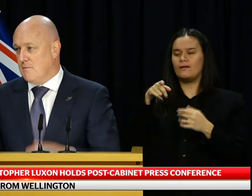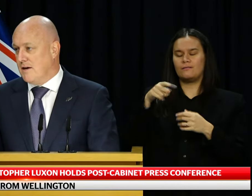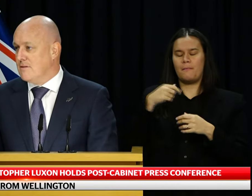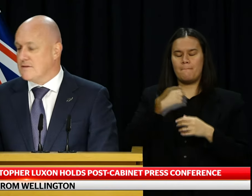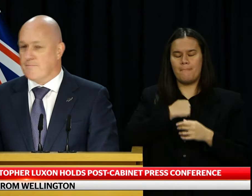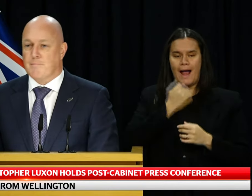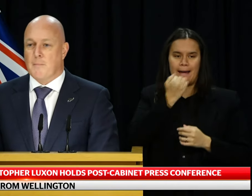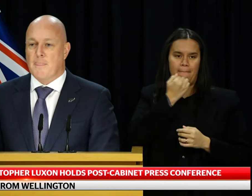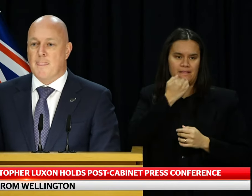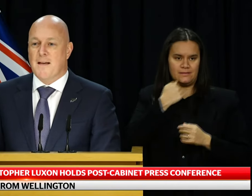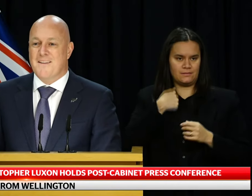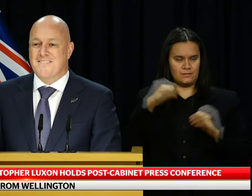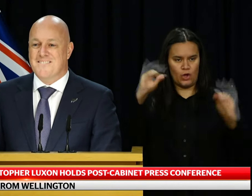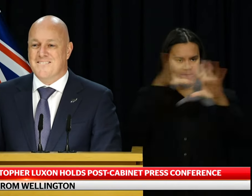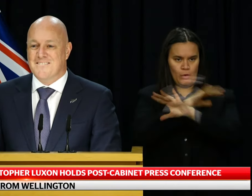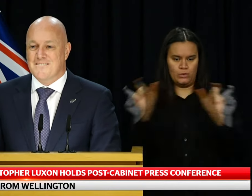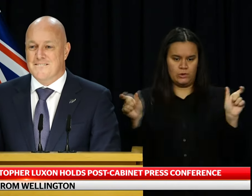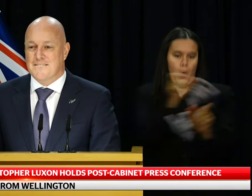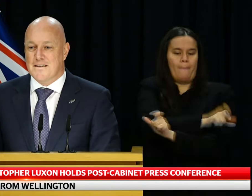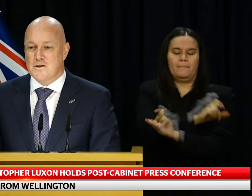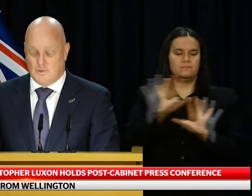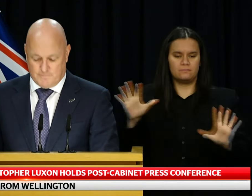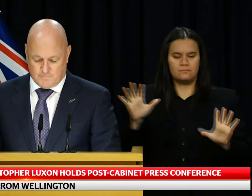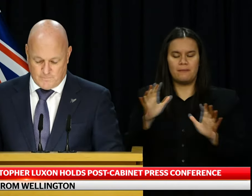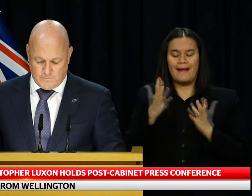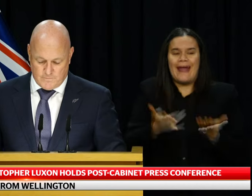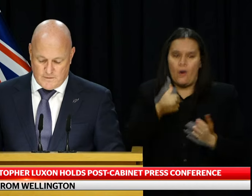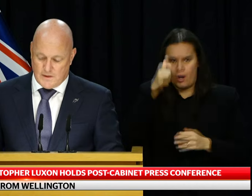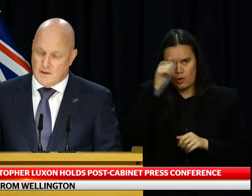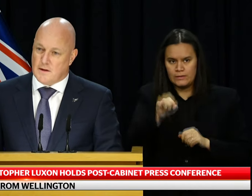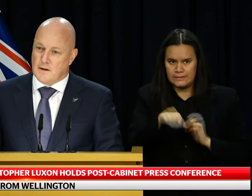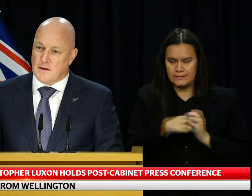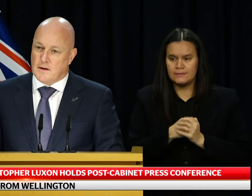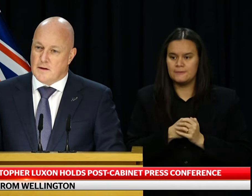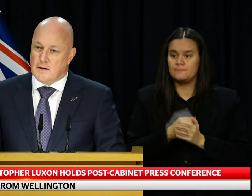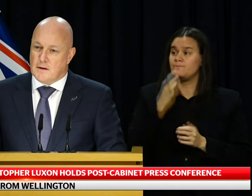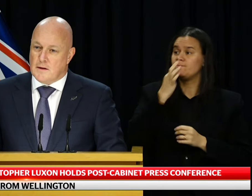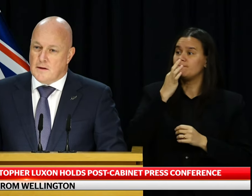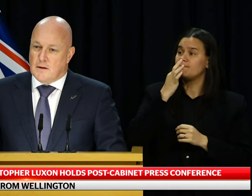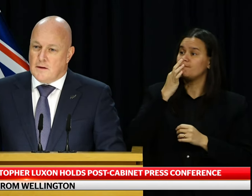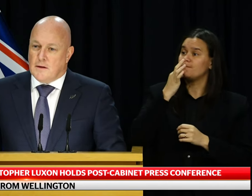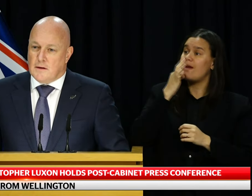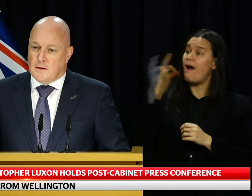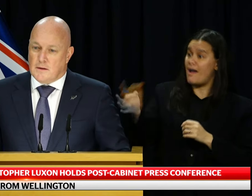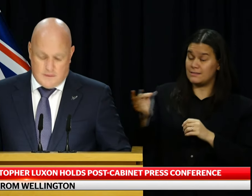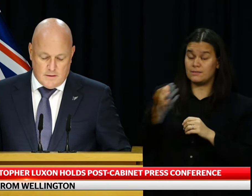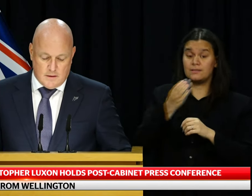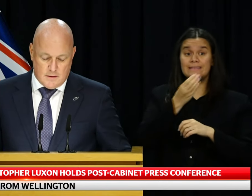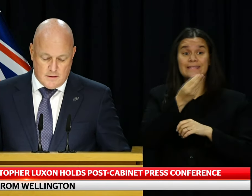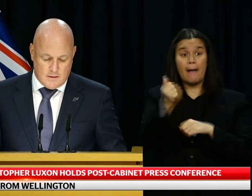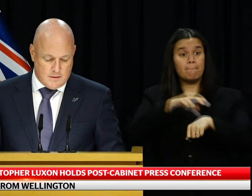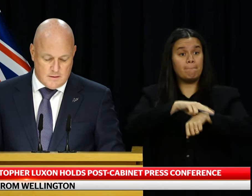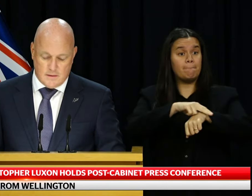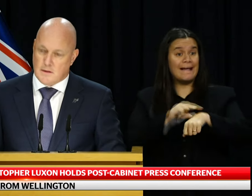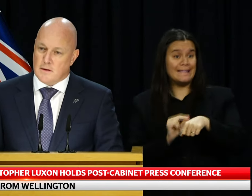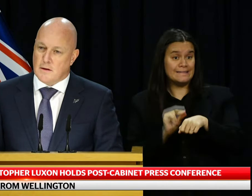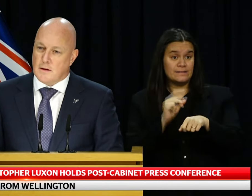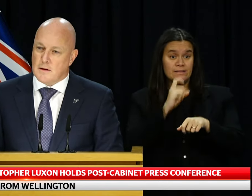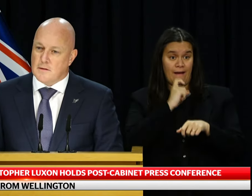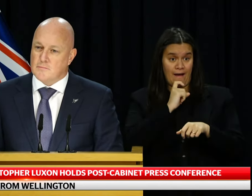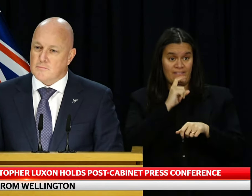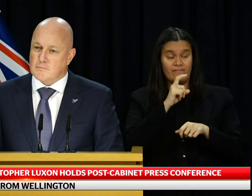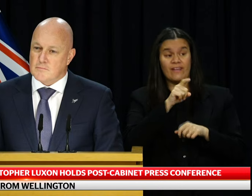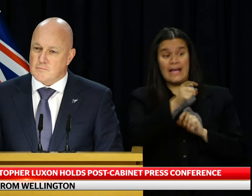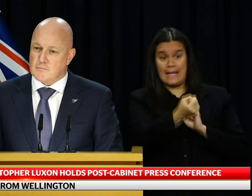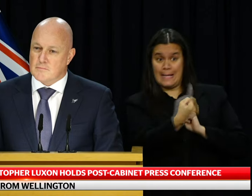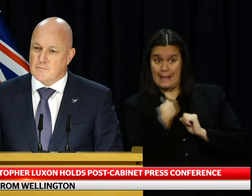I mixed up my numbers. Can I ask you a couple? Can I just put a few examples from these are from police officers who have emailed into us, just